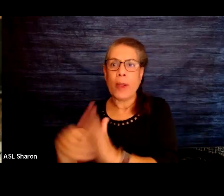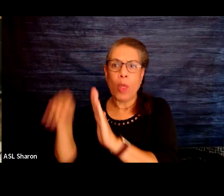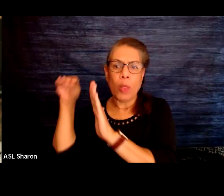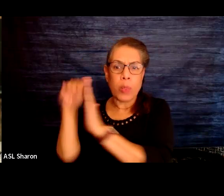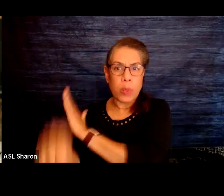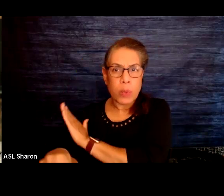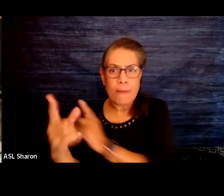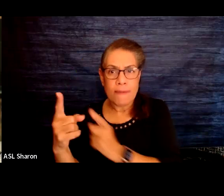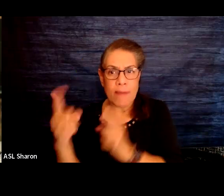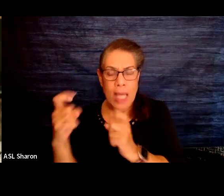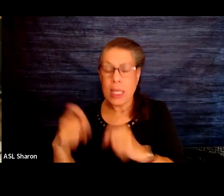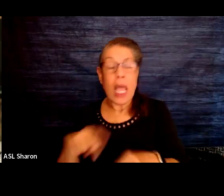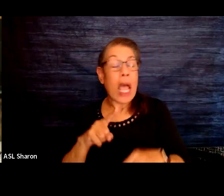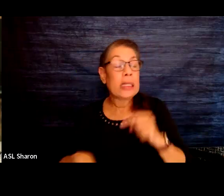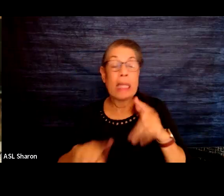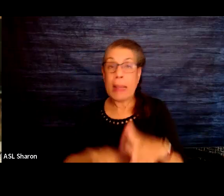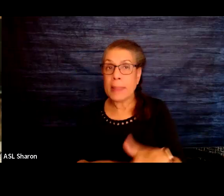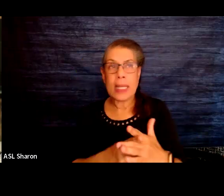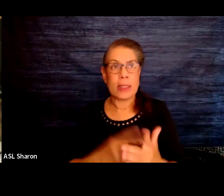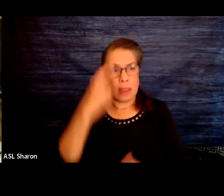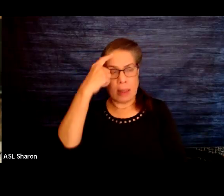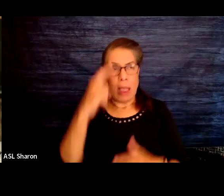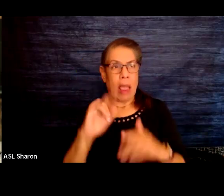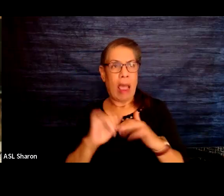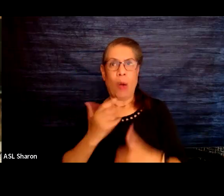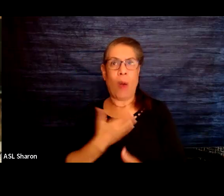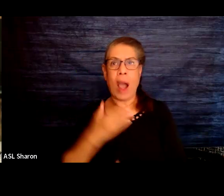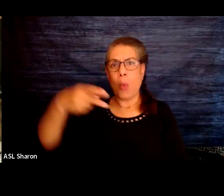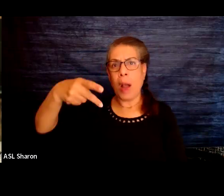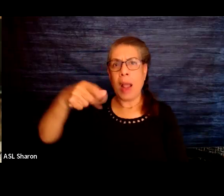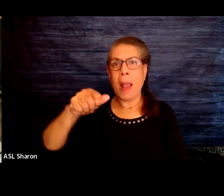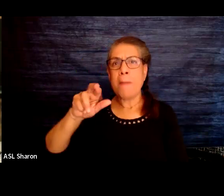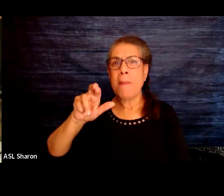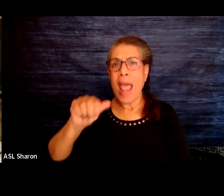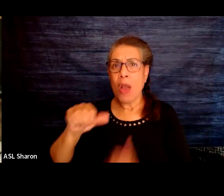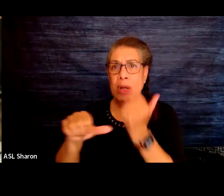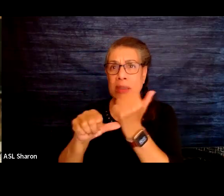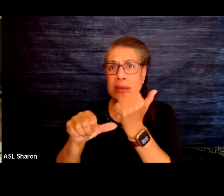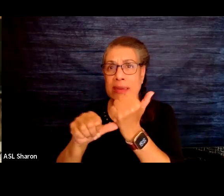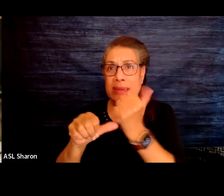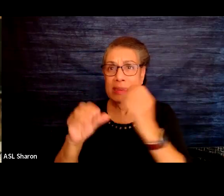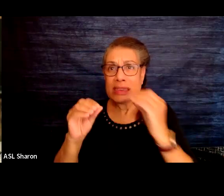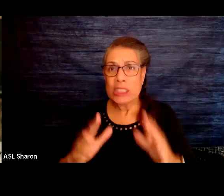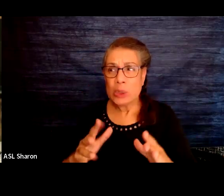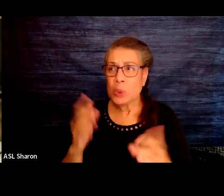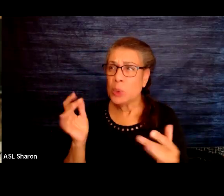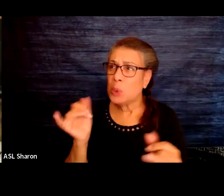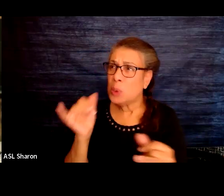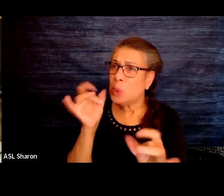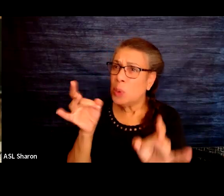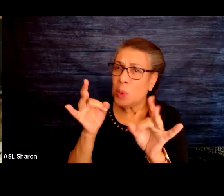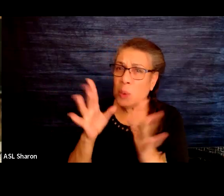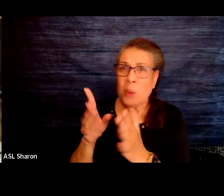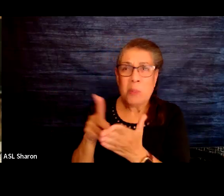I can't begin to comprehend how poorly our paraprofessionals are paid. They do incredible work, and they deserve a wage